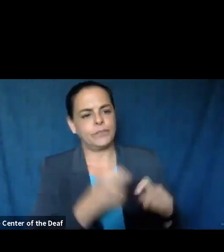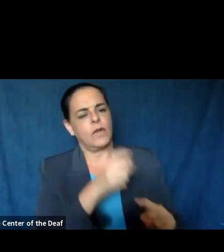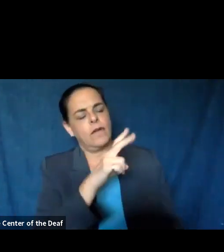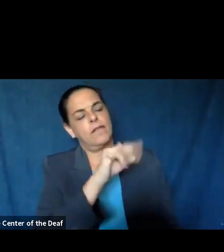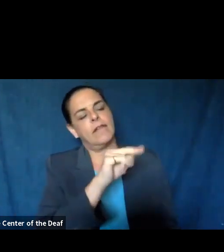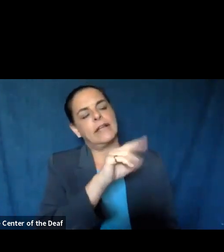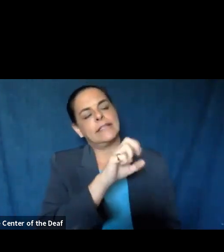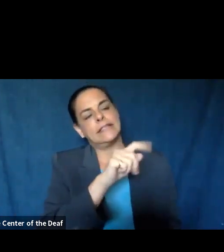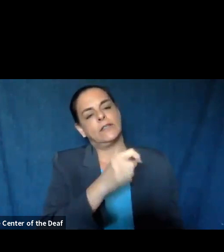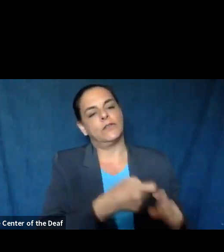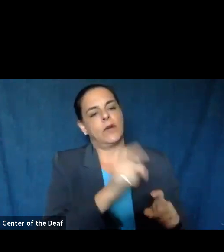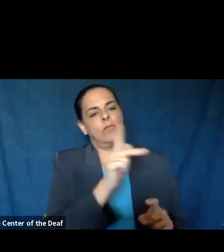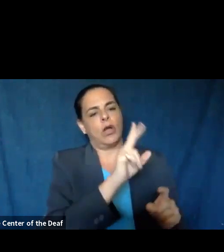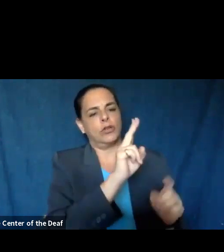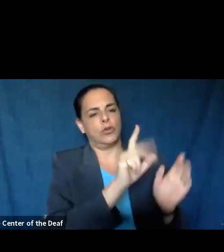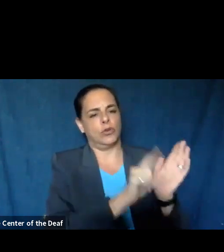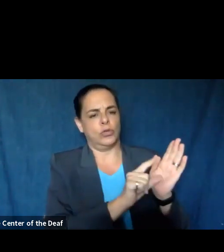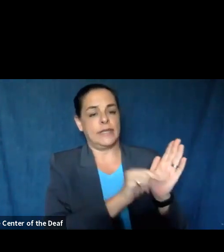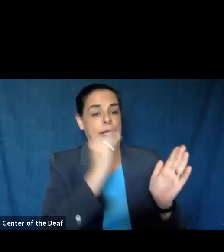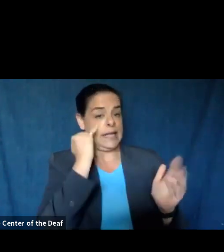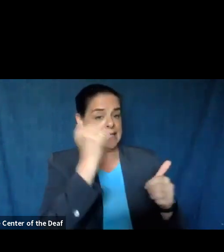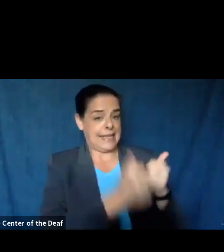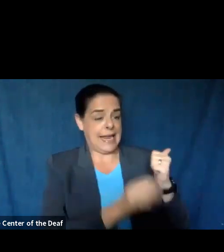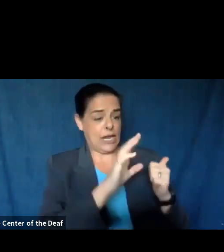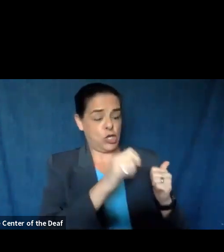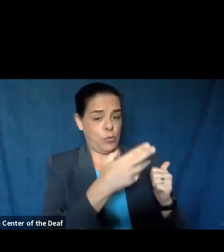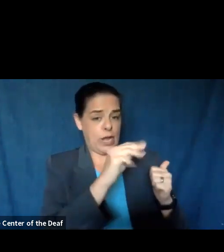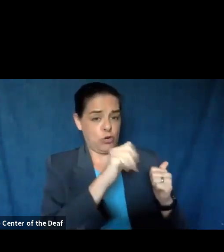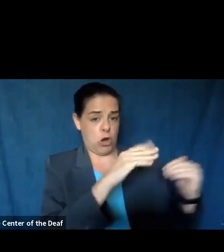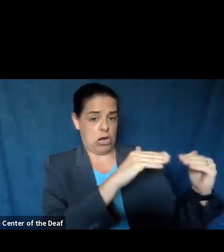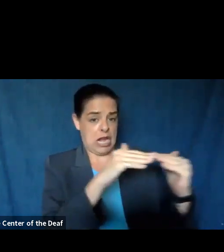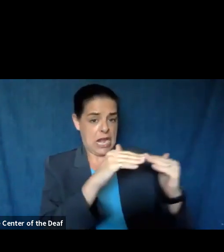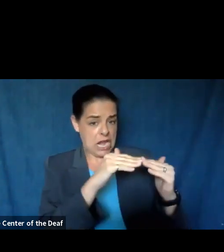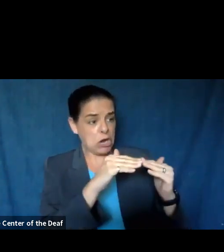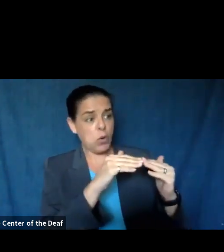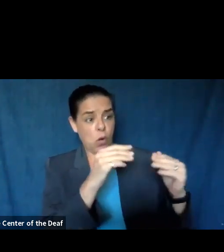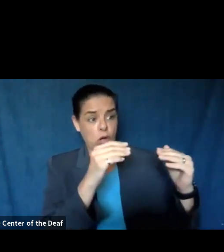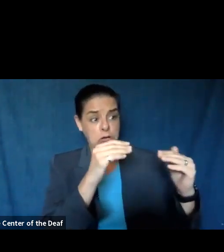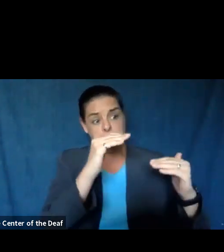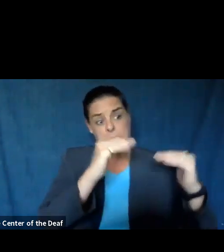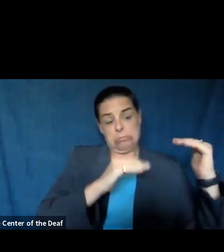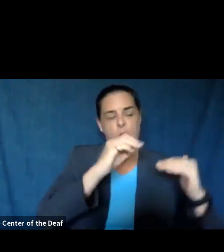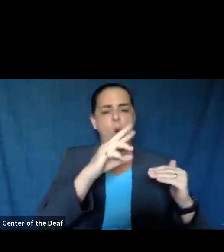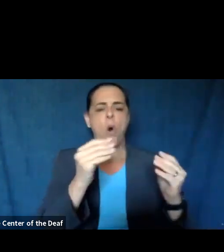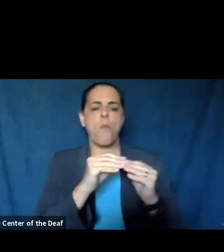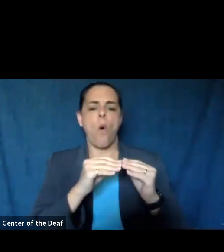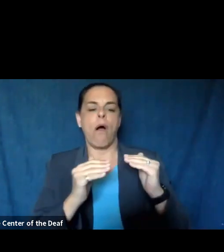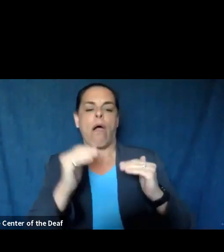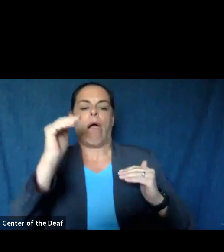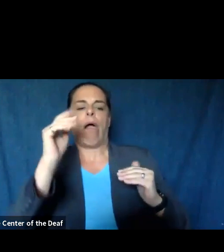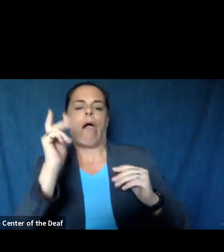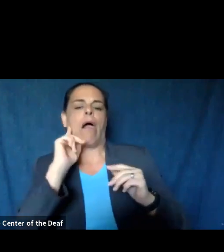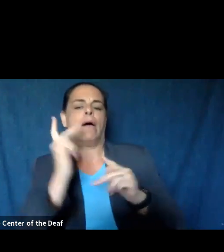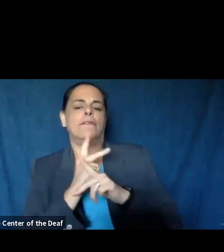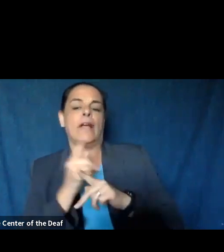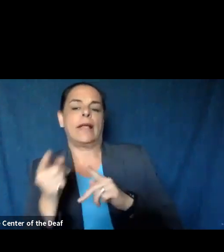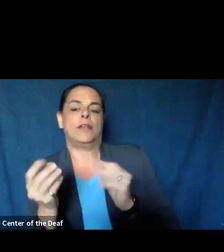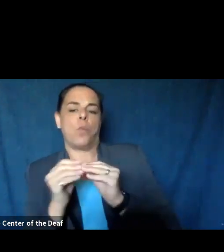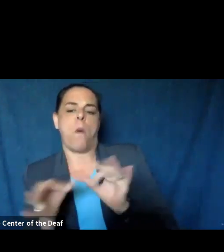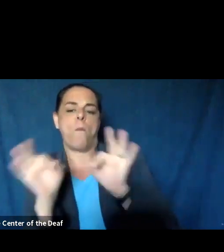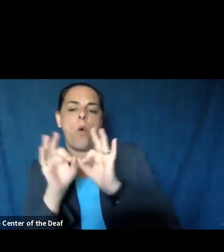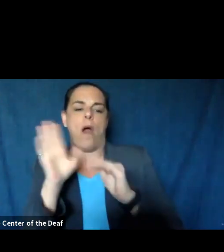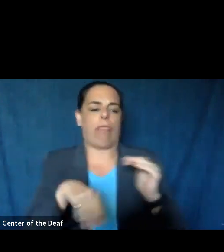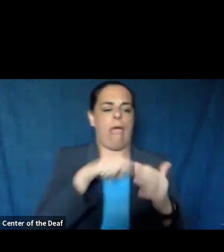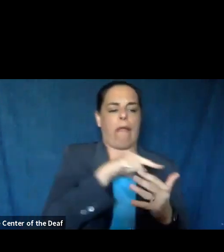with the Sentinel, is each benchmark equally weighed, or are some benchmarks more highly weighed than others with respect to how phased reopening